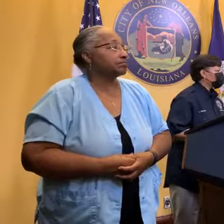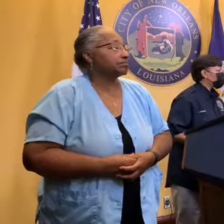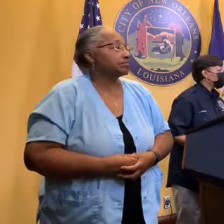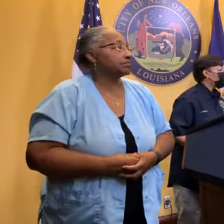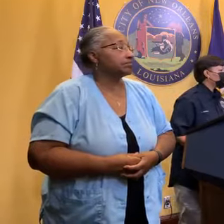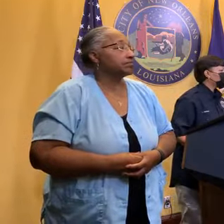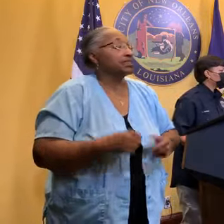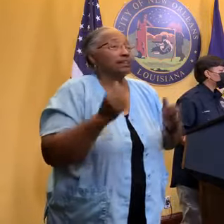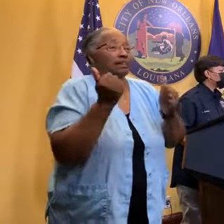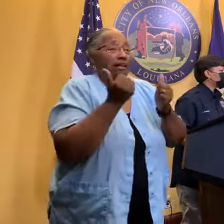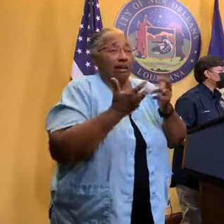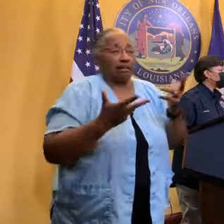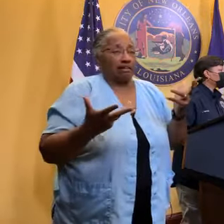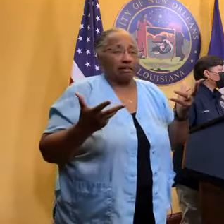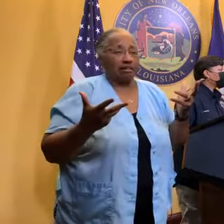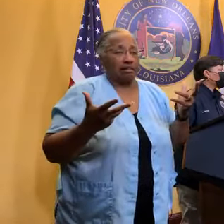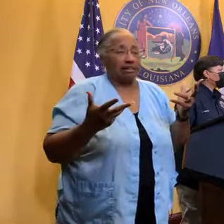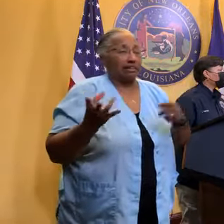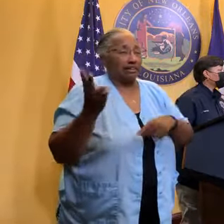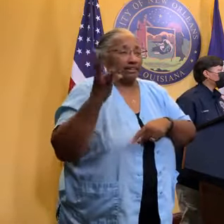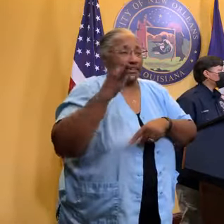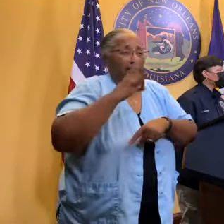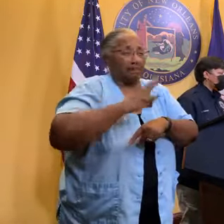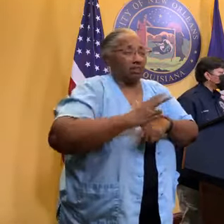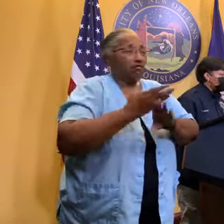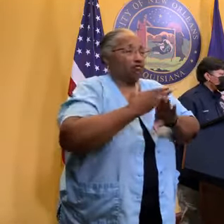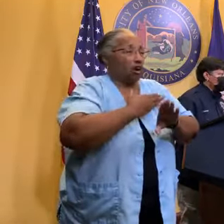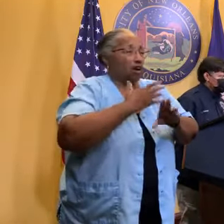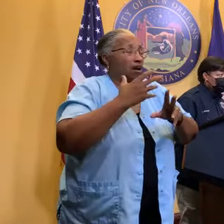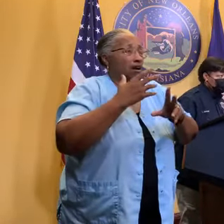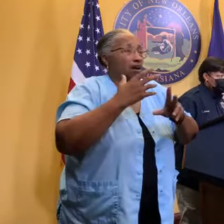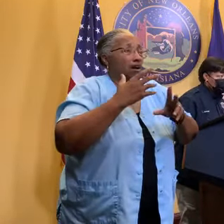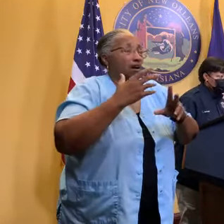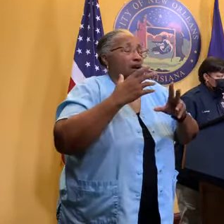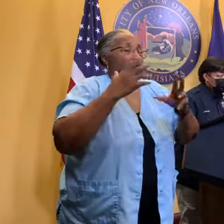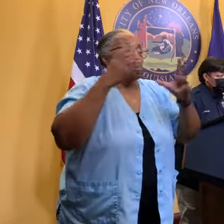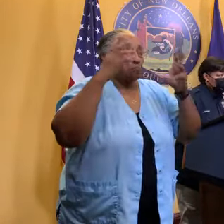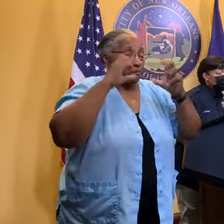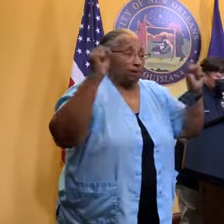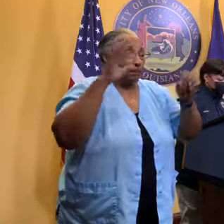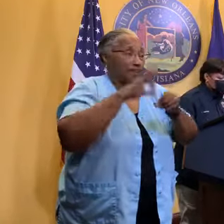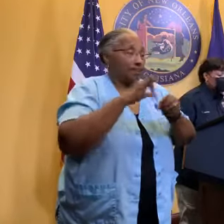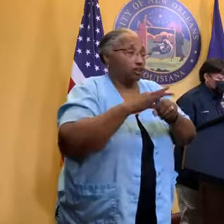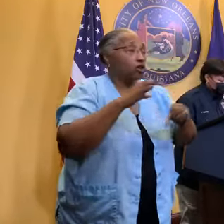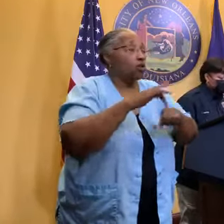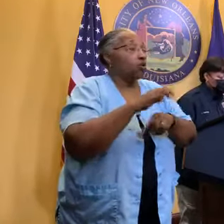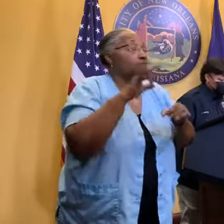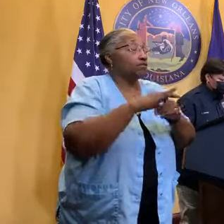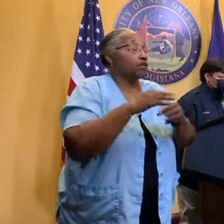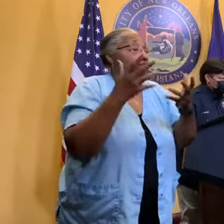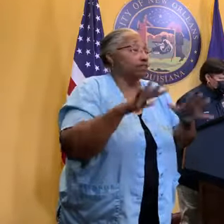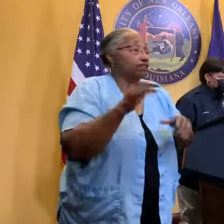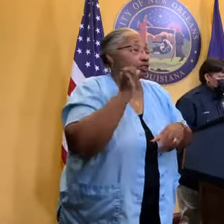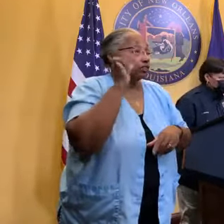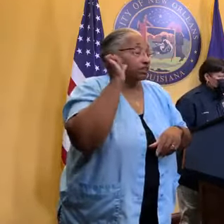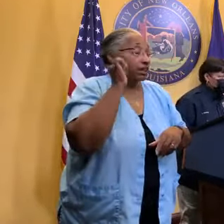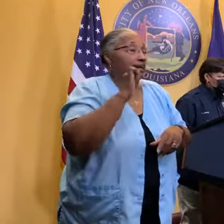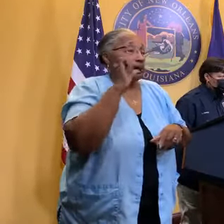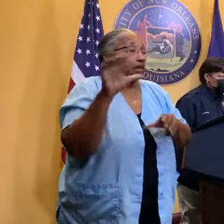Is anything, we're 7 days away from a presidential election, is anything impacted here? I know early voting ended yesterday and that you guys didn't do the